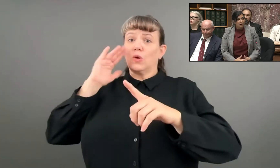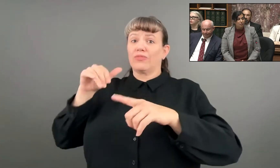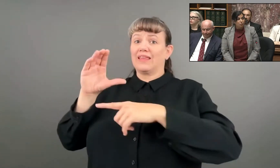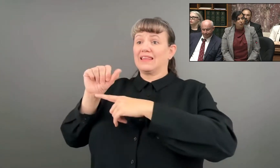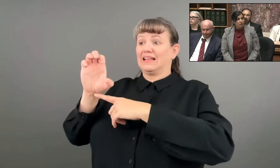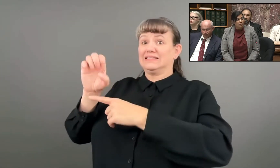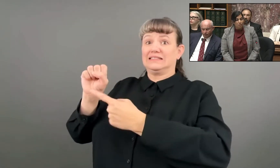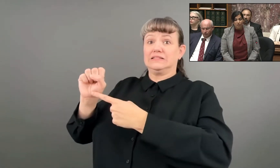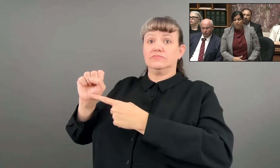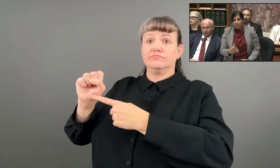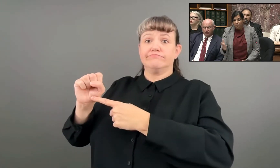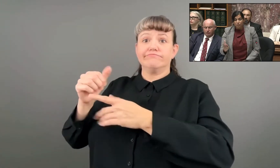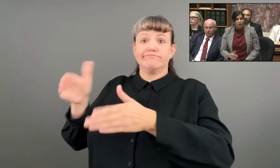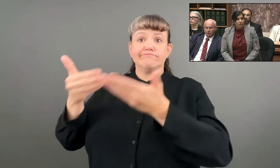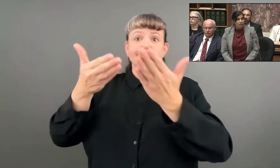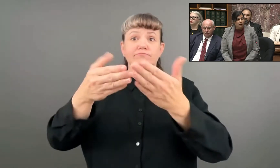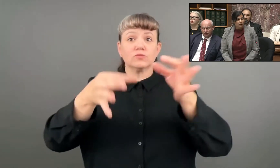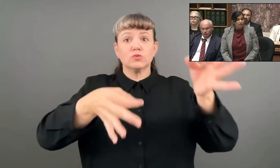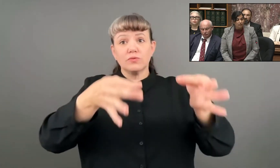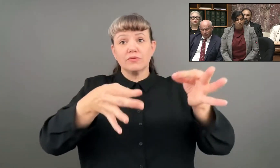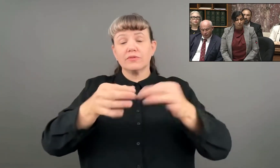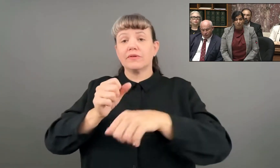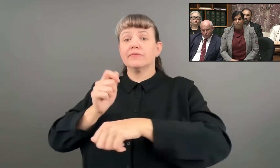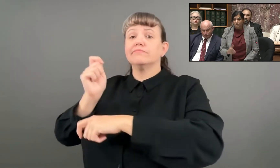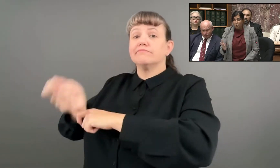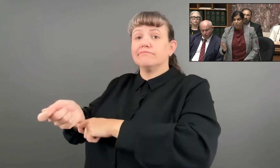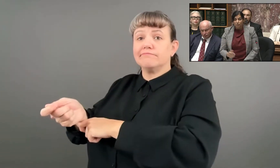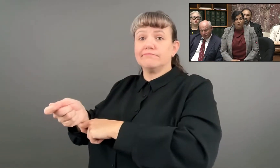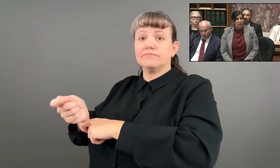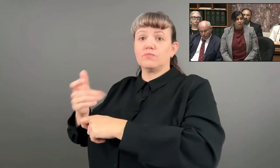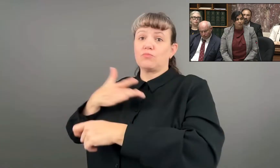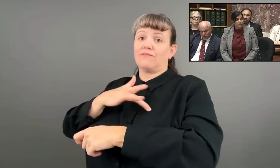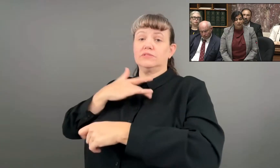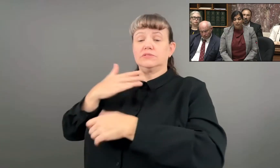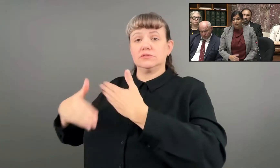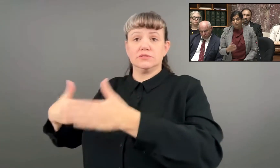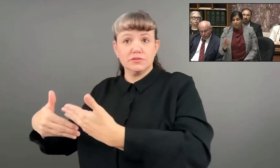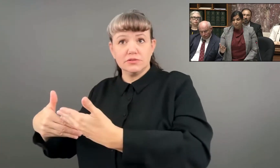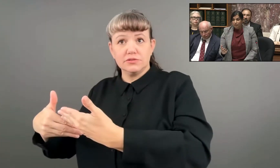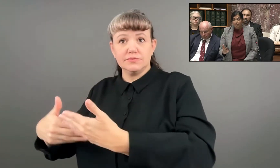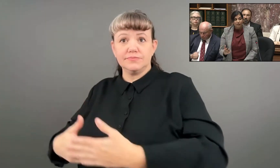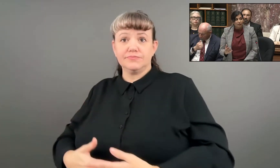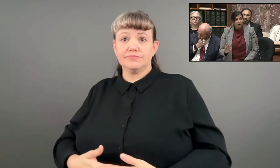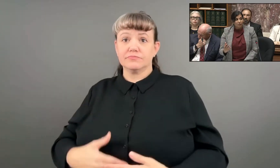affected the work of the province, even when the Leader of the Opposition was in government.